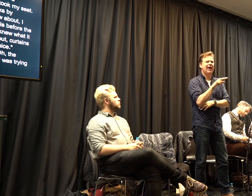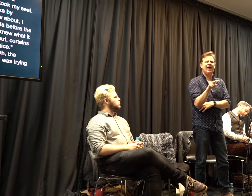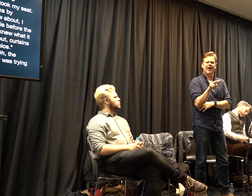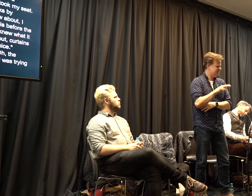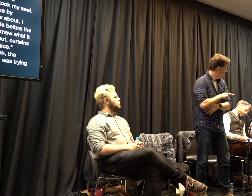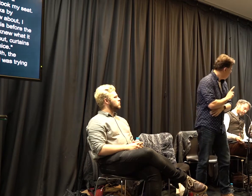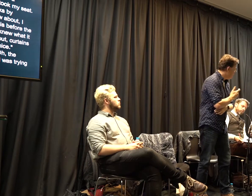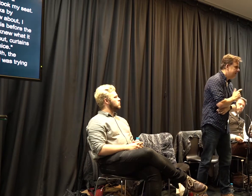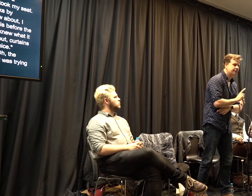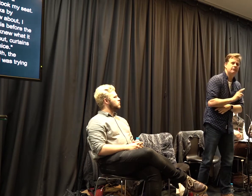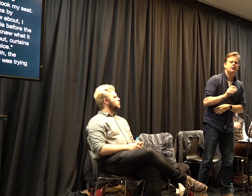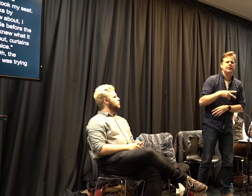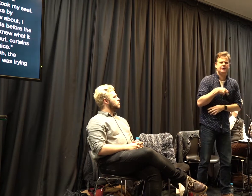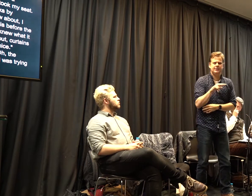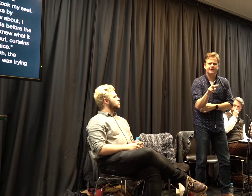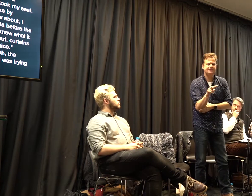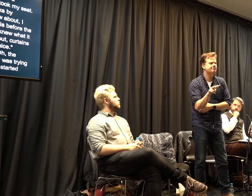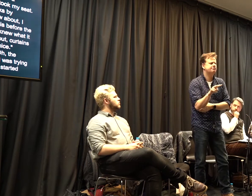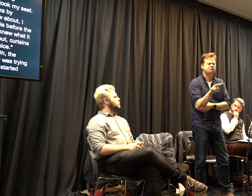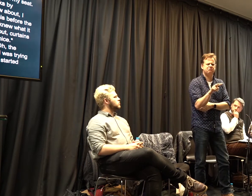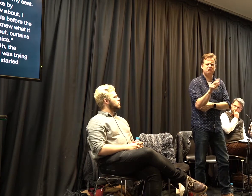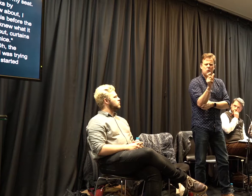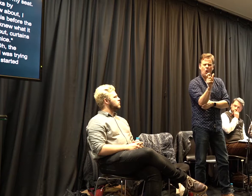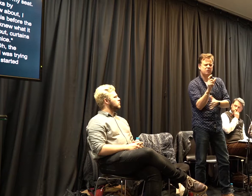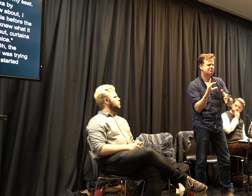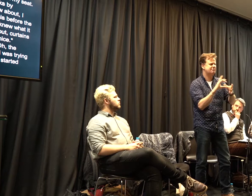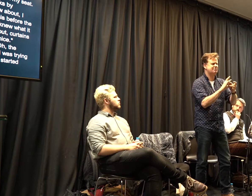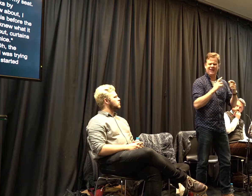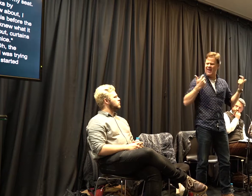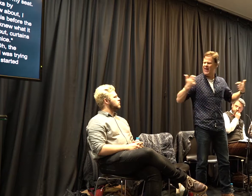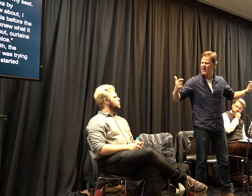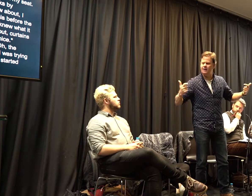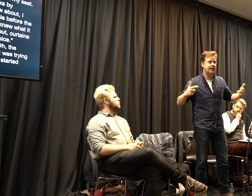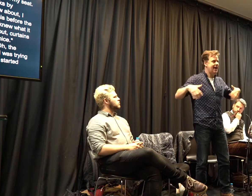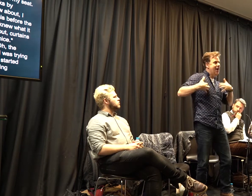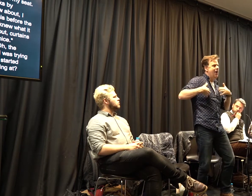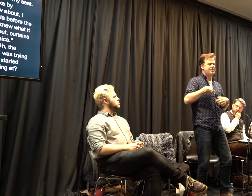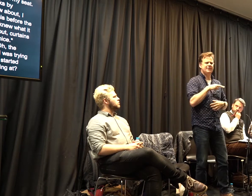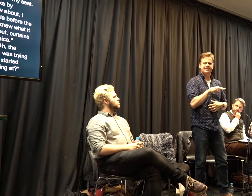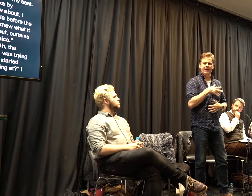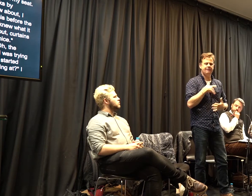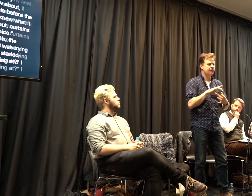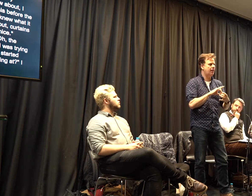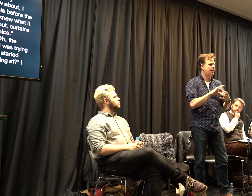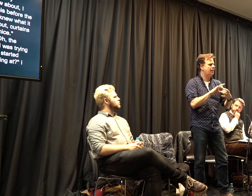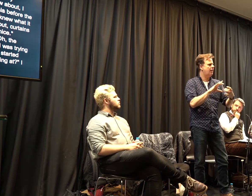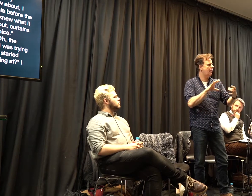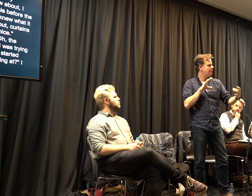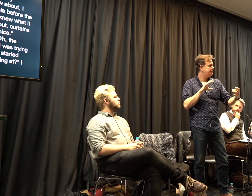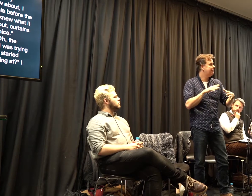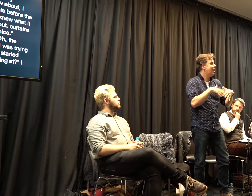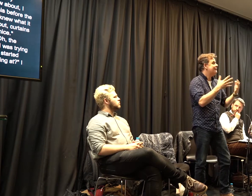then everybody around me started laughing. I was like, what are you all laughing at? Look back at the caption. I couldn't find anything funny on